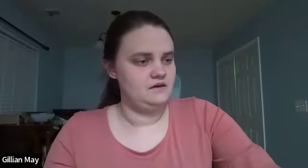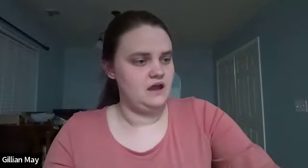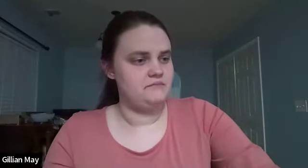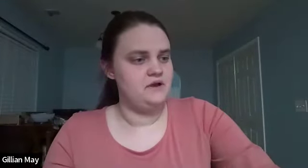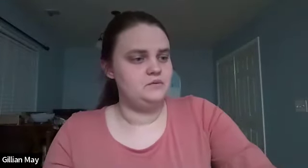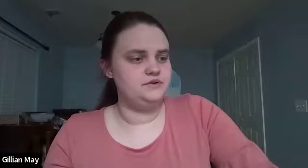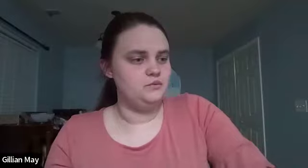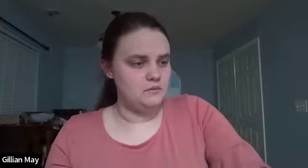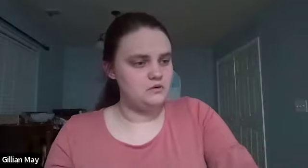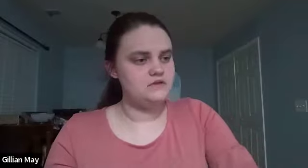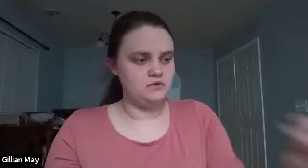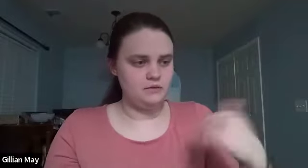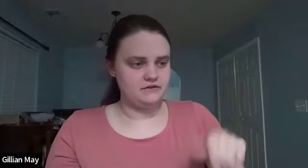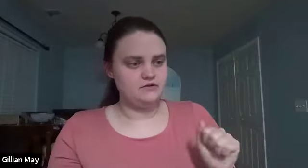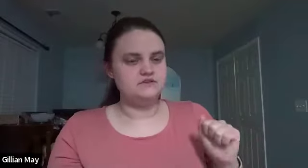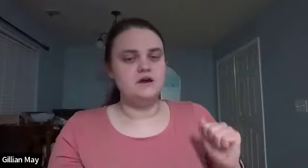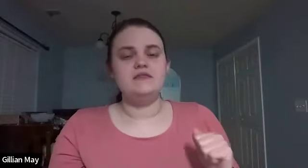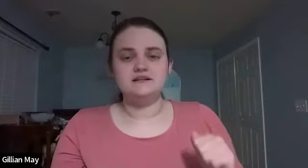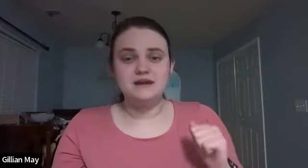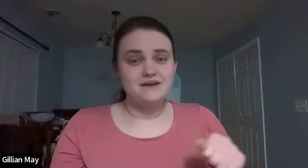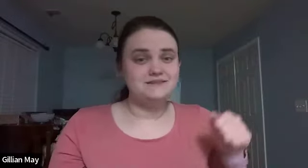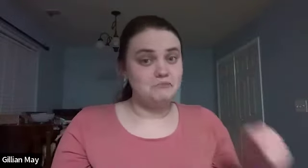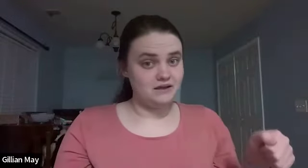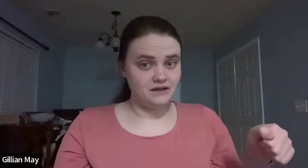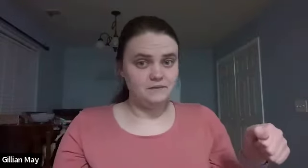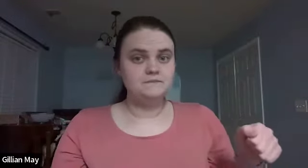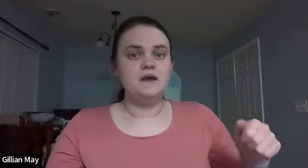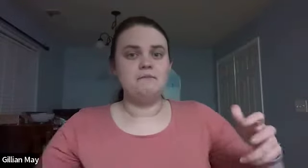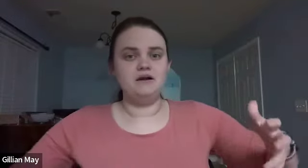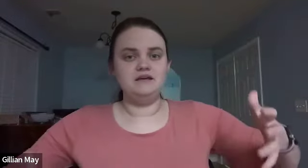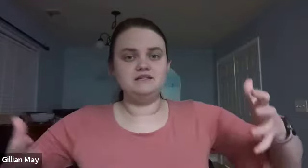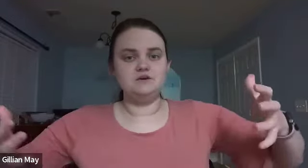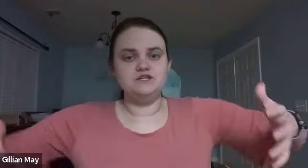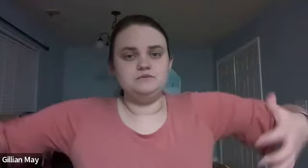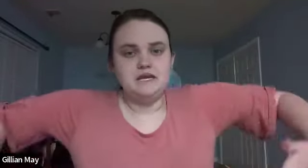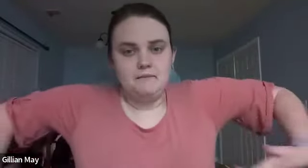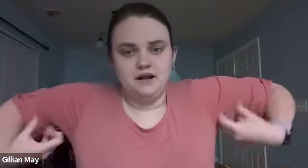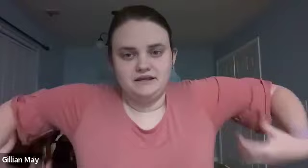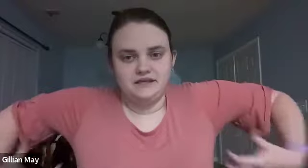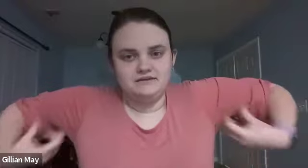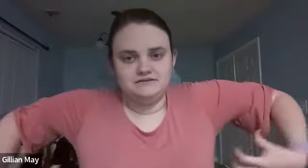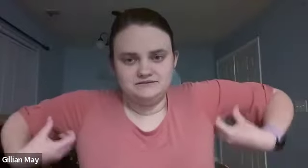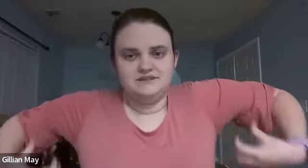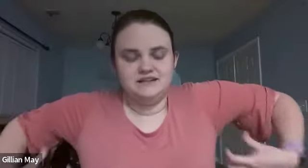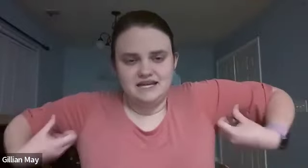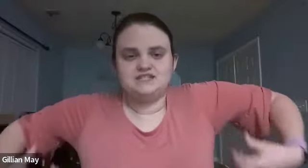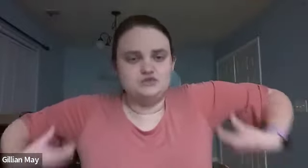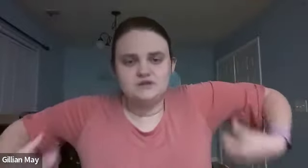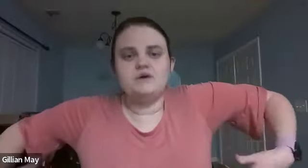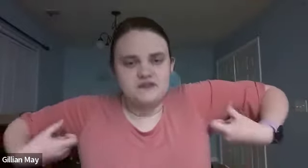Okay. We'll do one more and then we'll go back through those. Next one I have is monkey. Monkey is going to be monkey. It's truly what we think